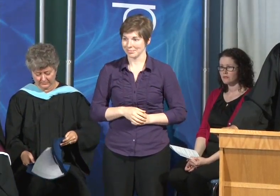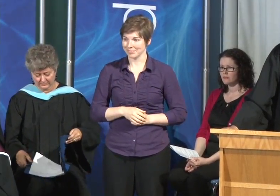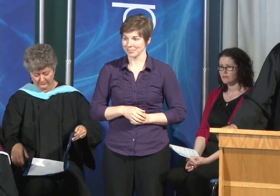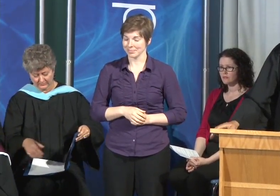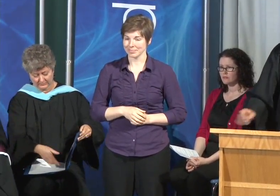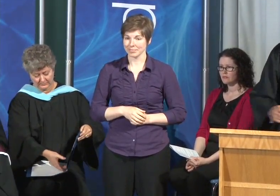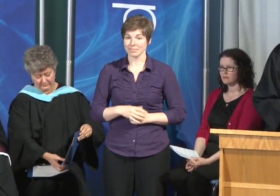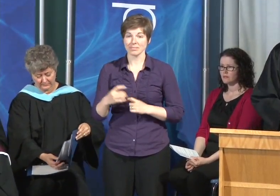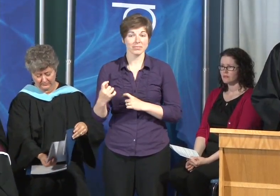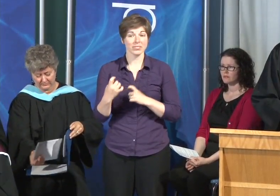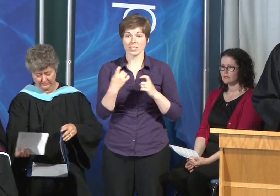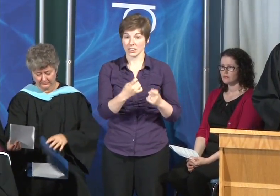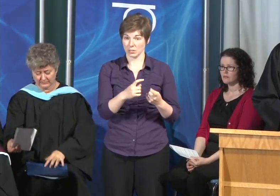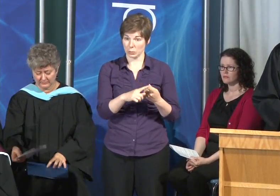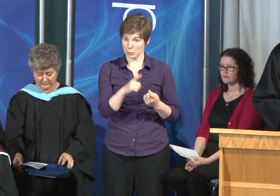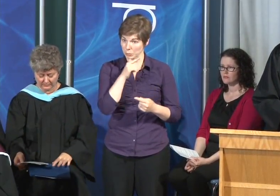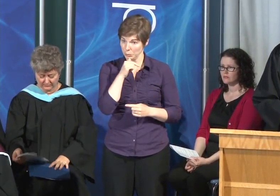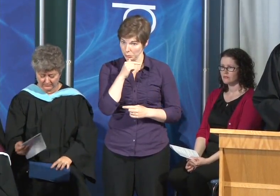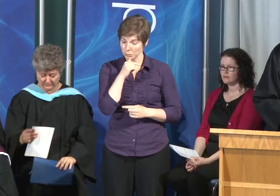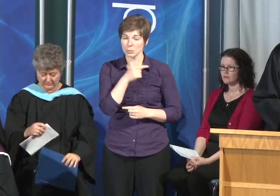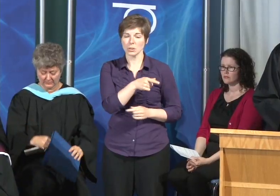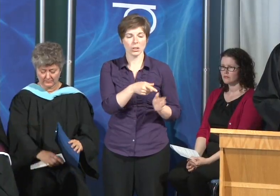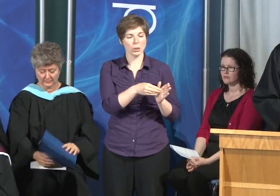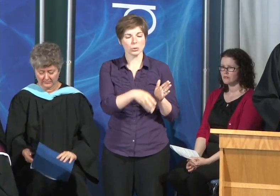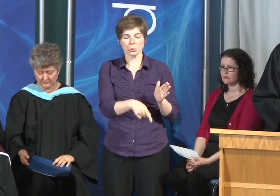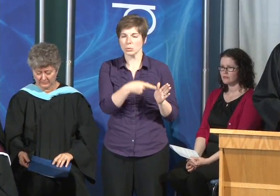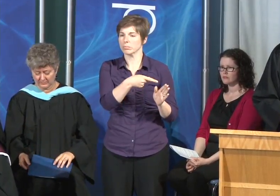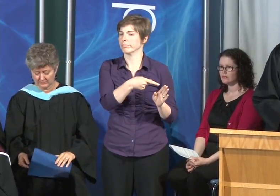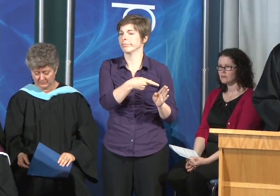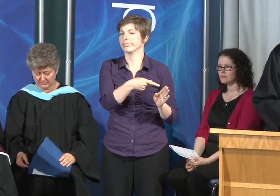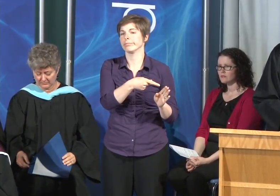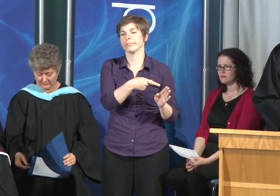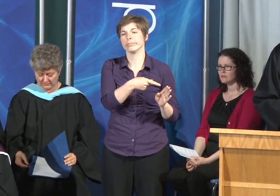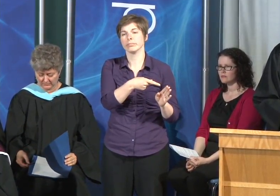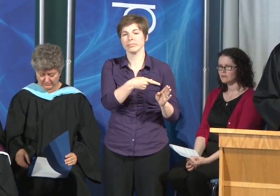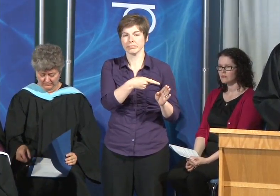This is awarded to a graduating student who